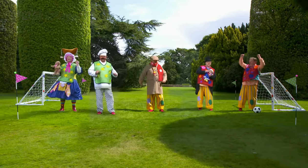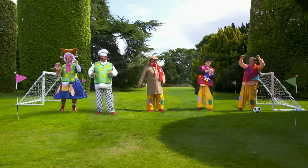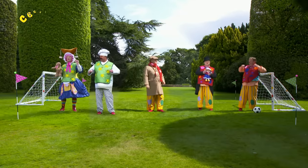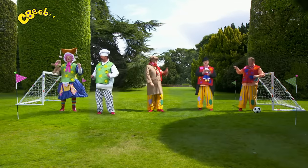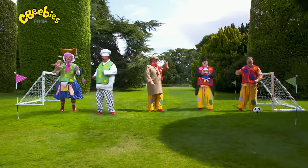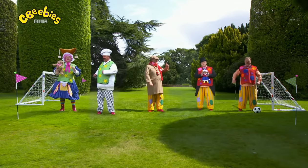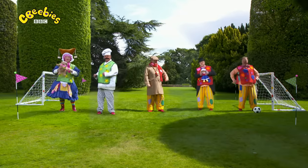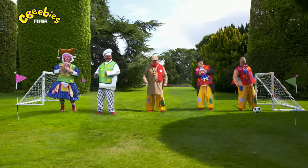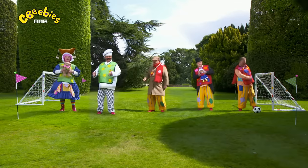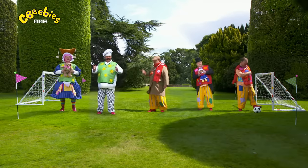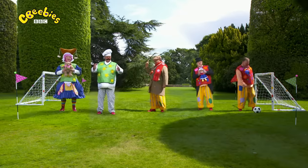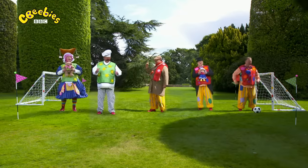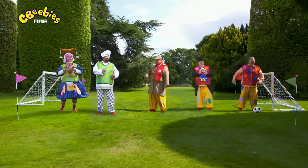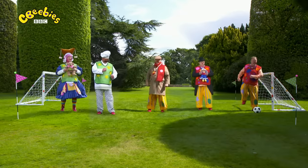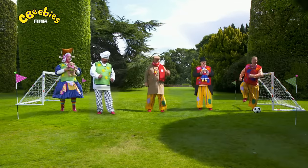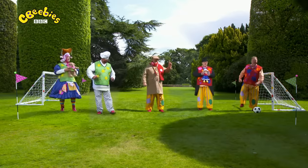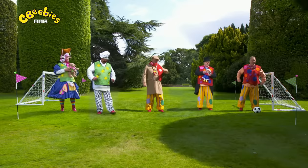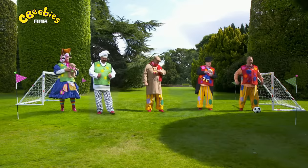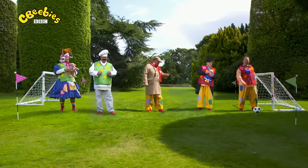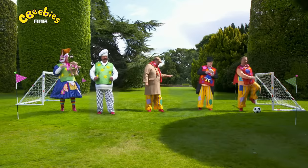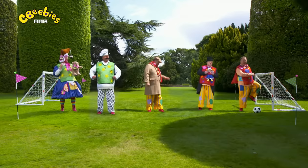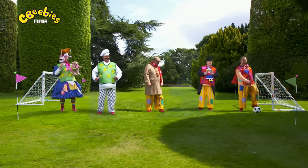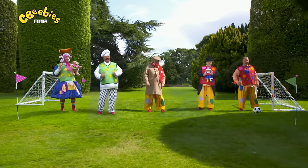Woohoo! Who's on your team, Mr. Tumble?